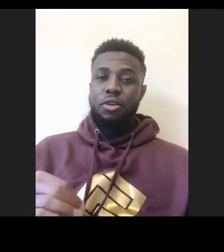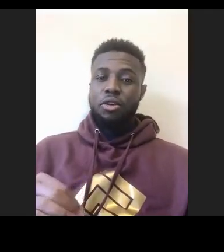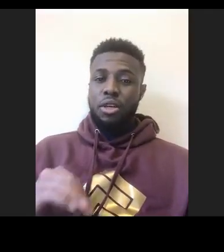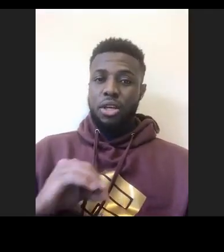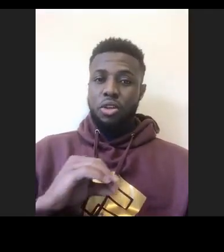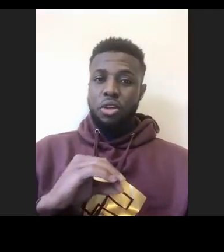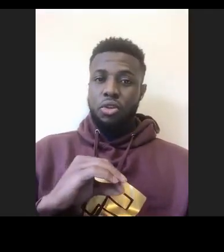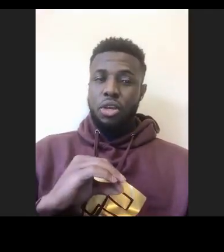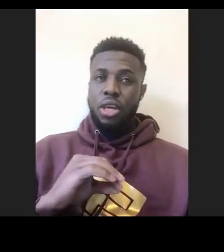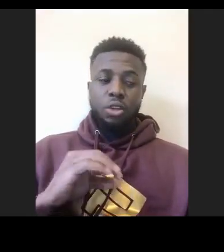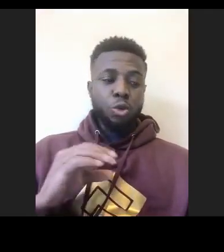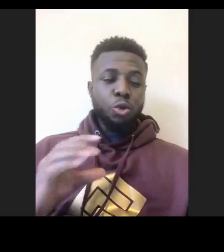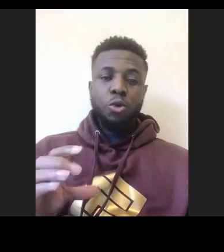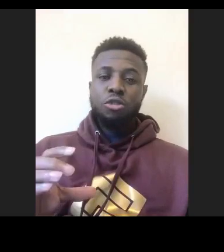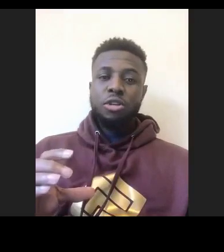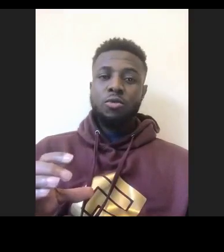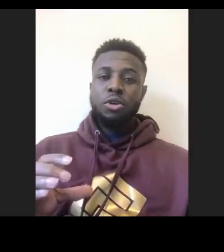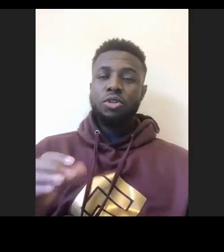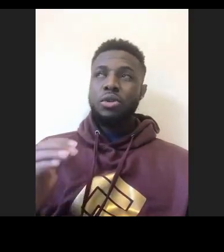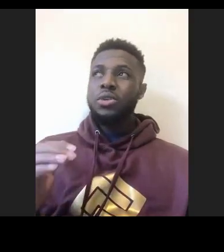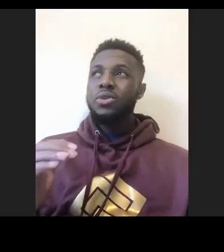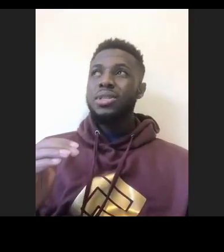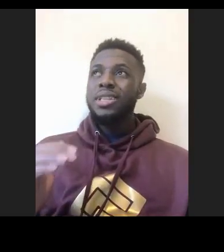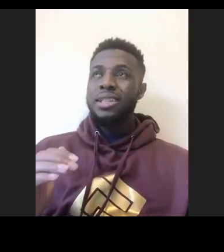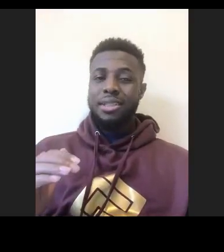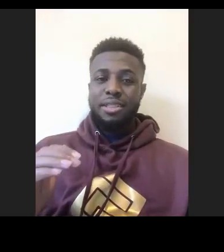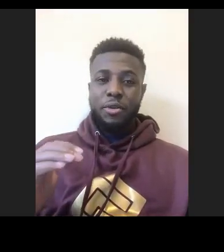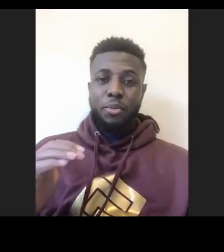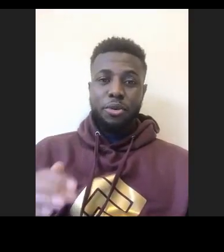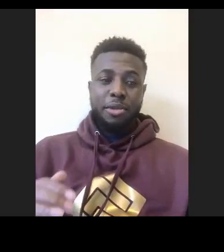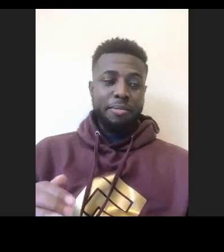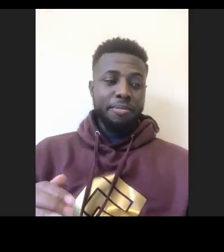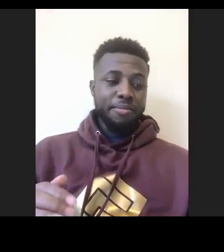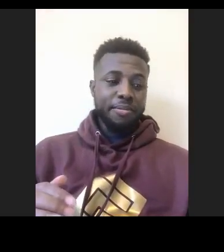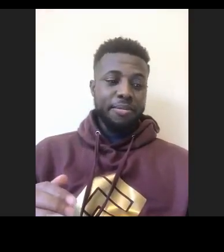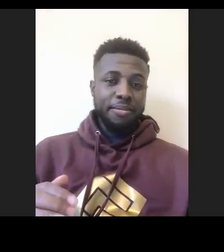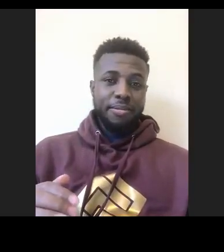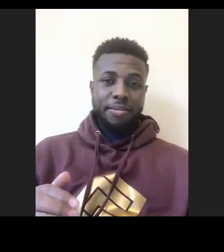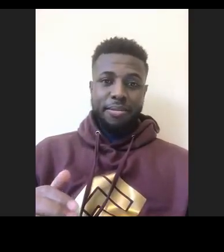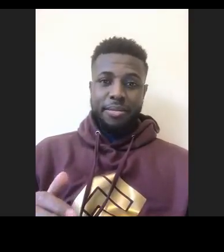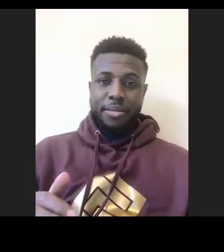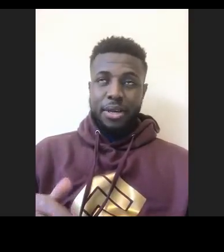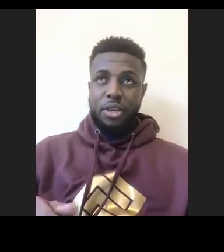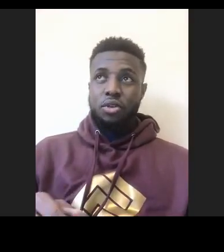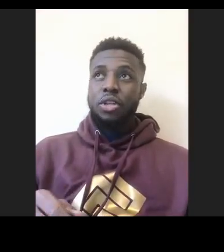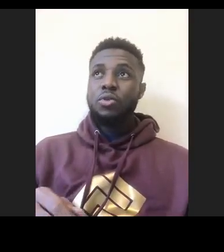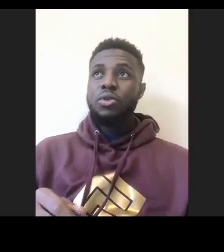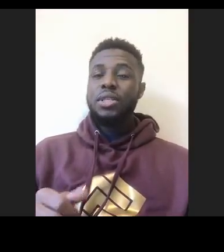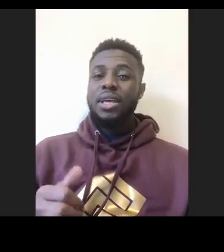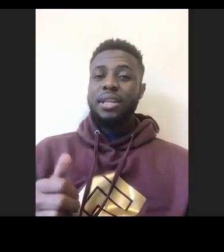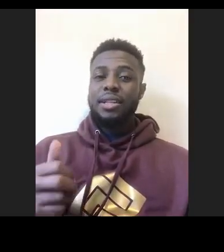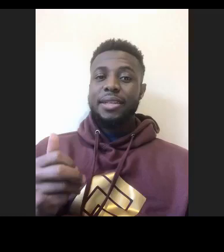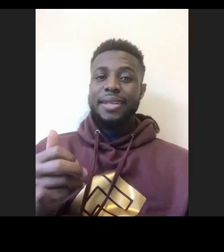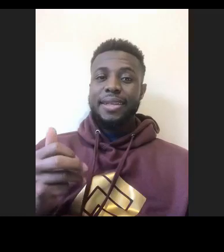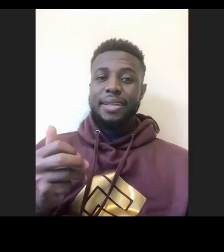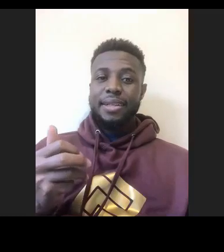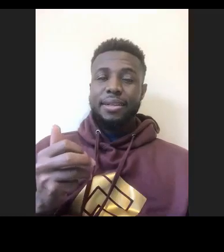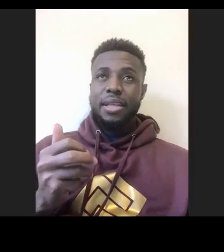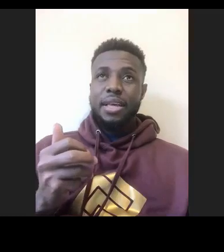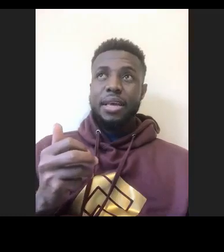Here, in 200 words, you need to state your problem. You need to